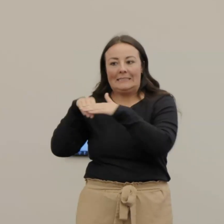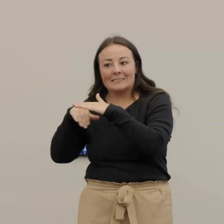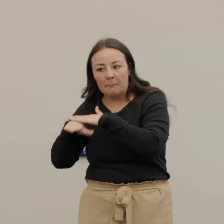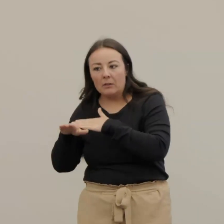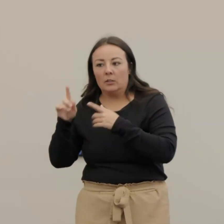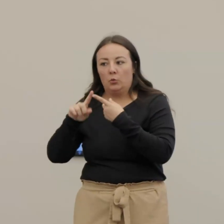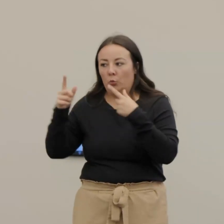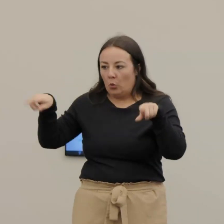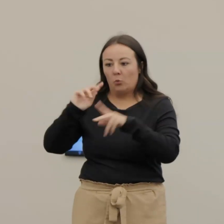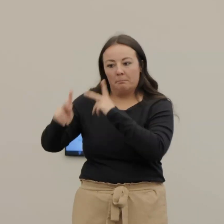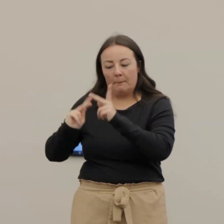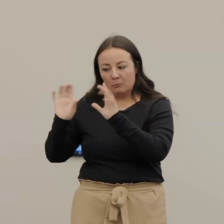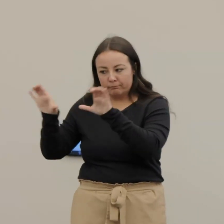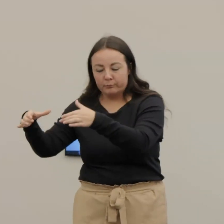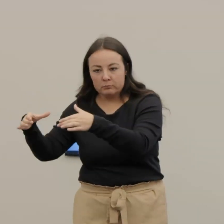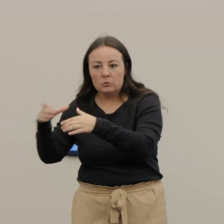disabilities.